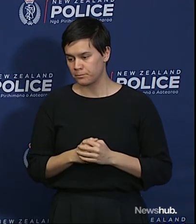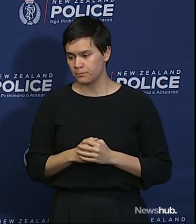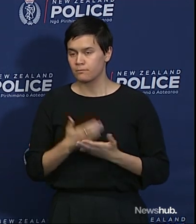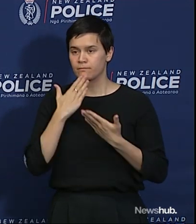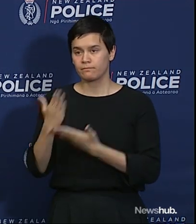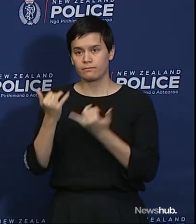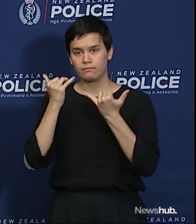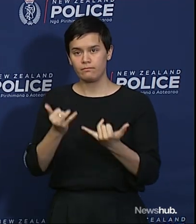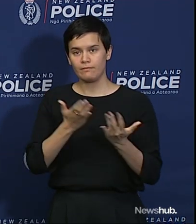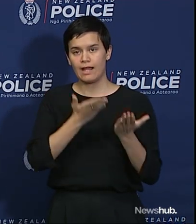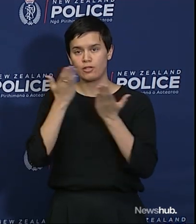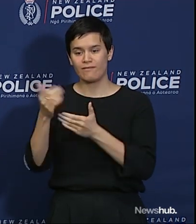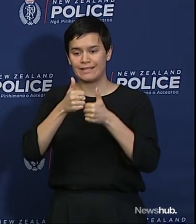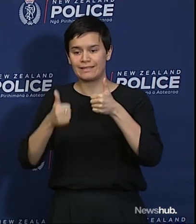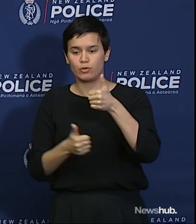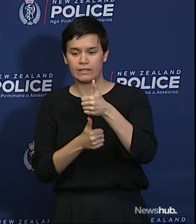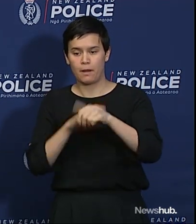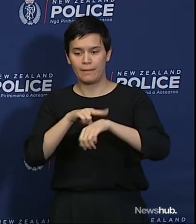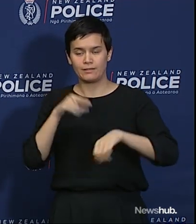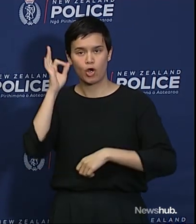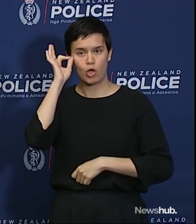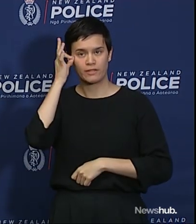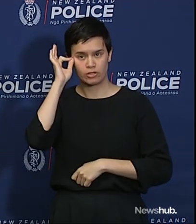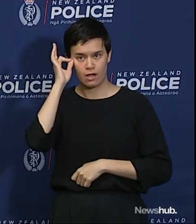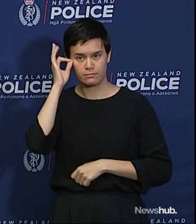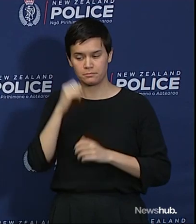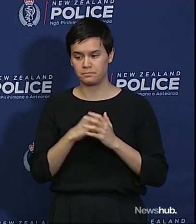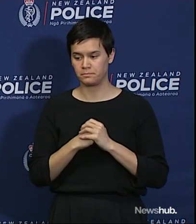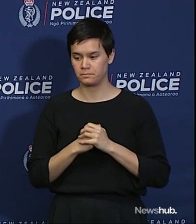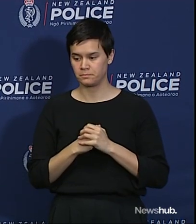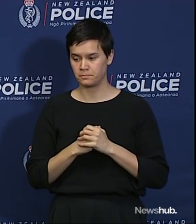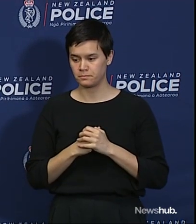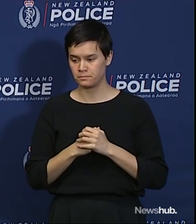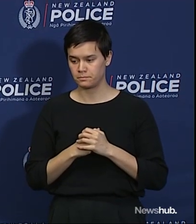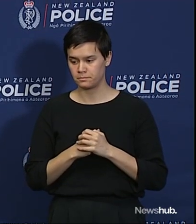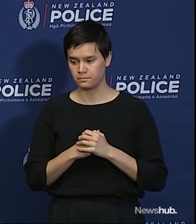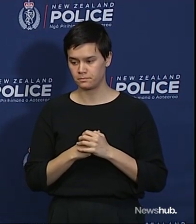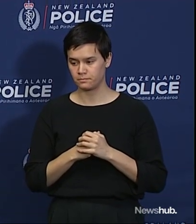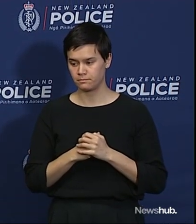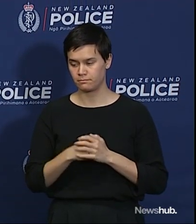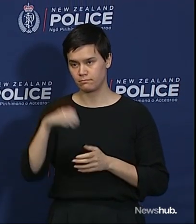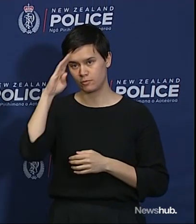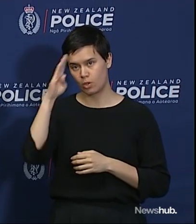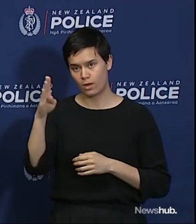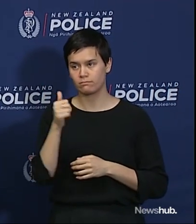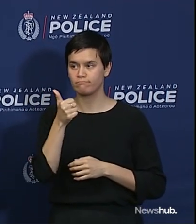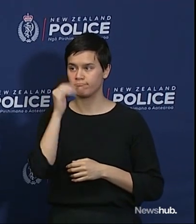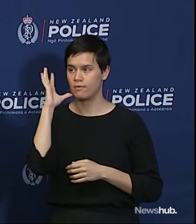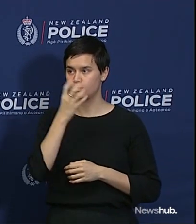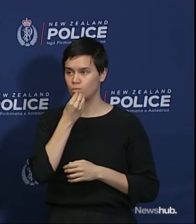And if I can now hand over to Deputy Commissioner John Timms from New Zealand Police. John. Thanks, Sarah. Good afternoon,